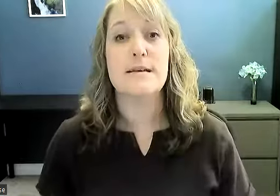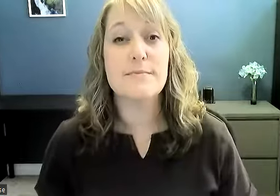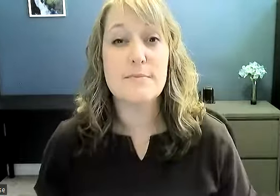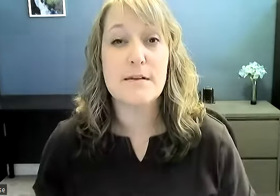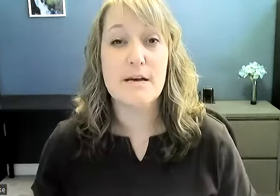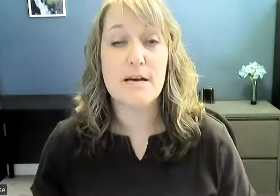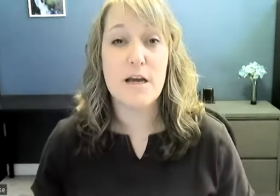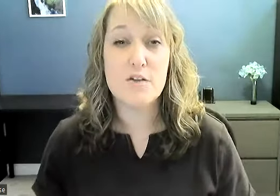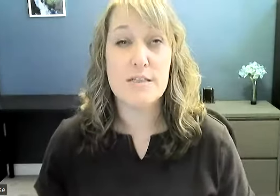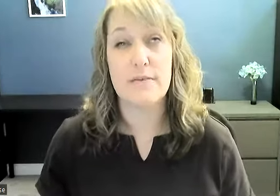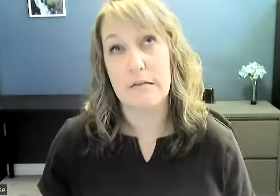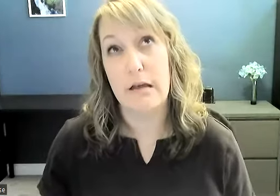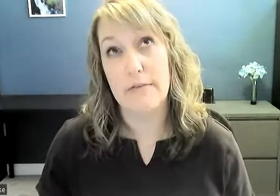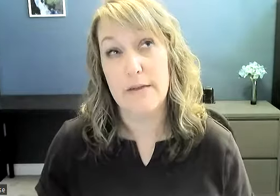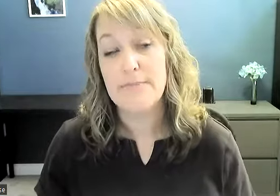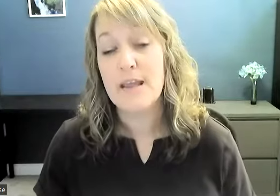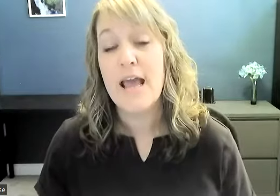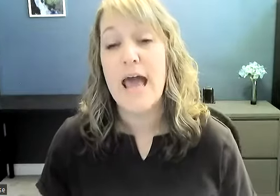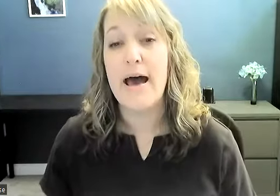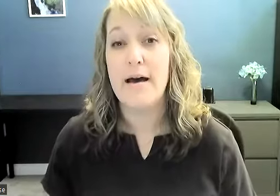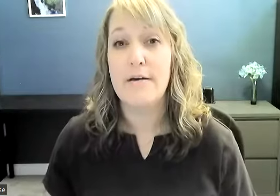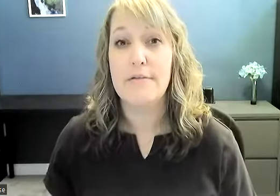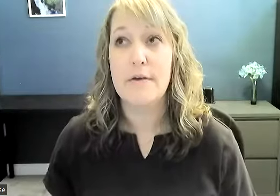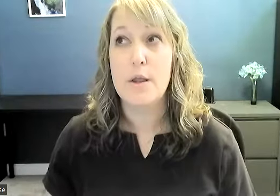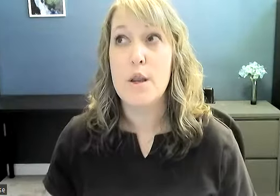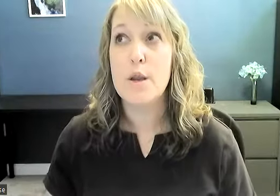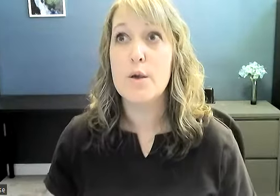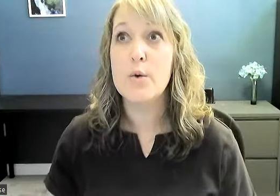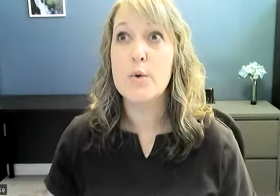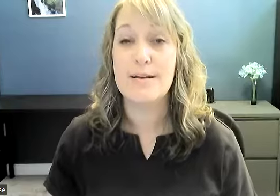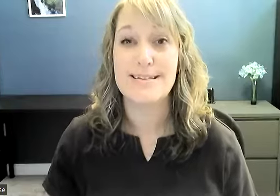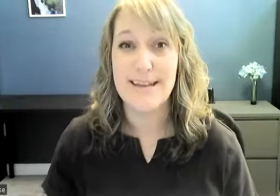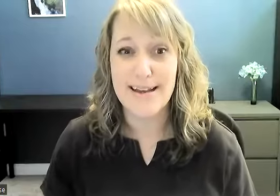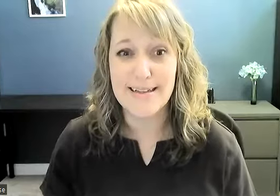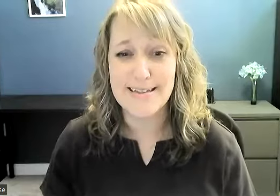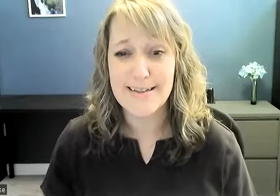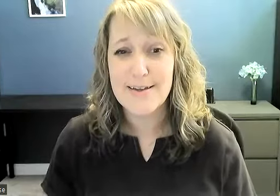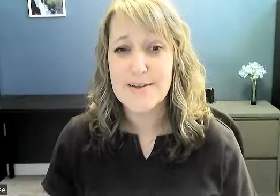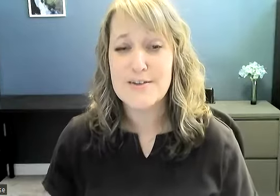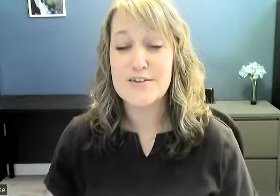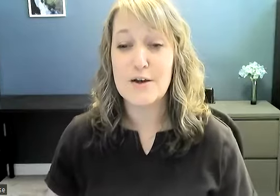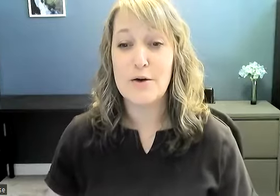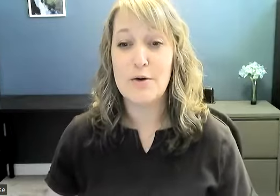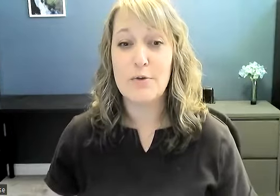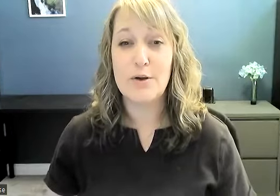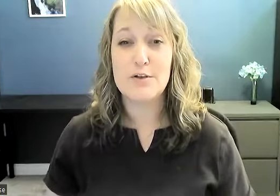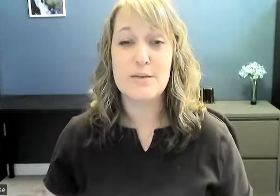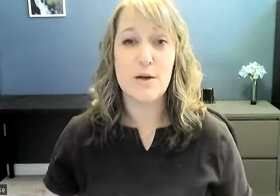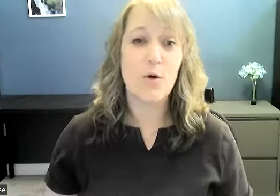Some countries, in fact, a lot of them, have new signs. So there used to be an old